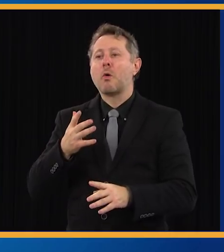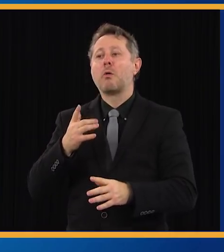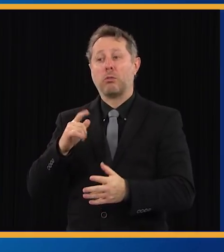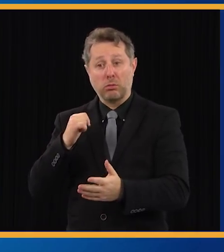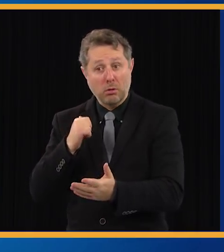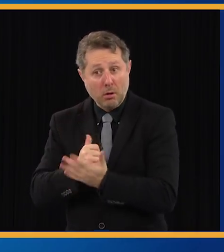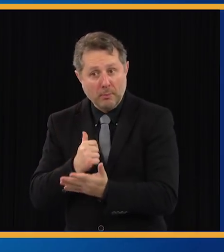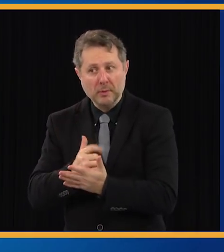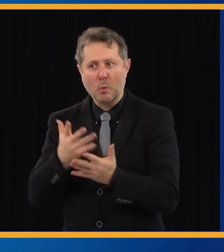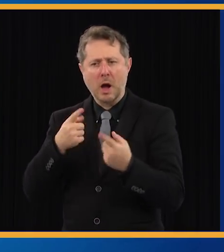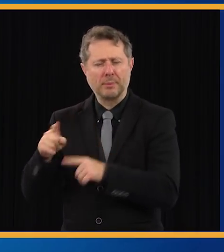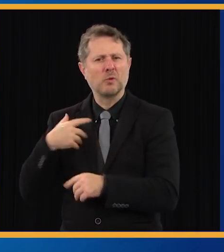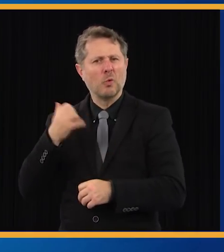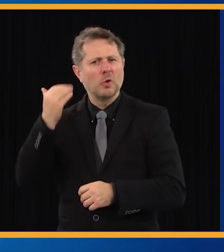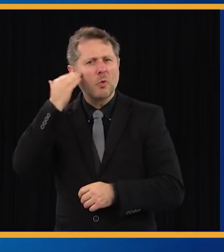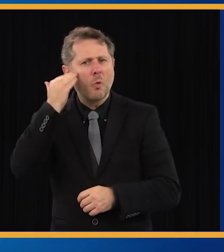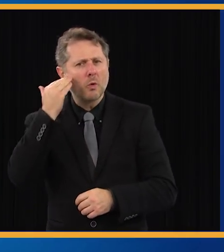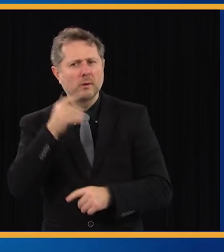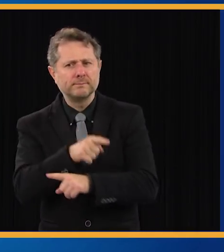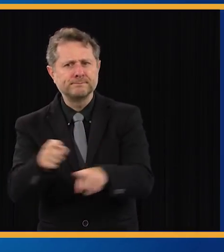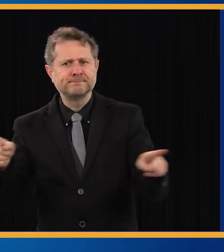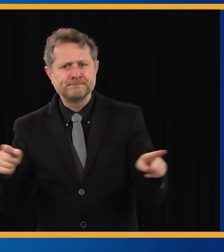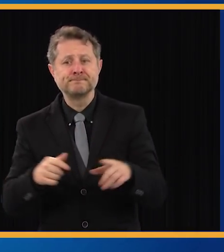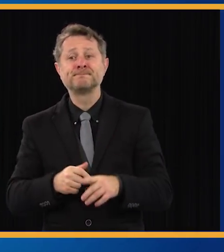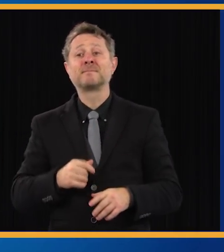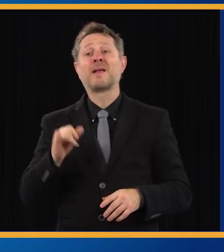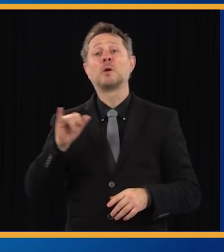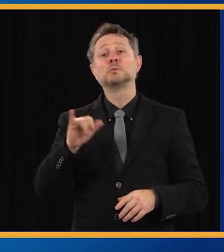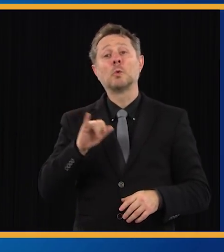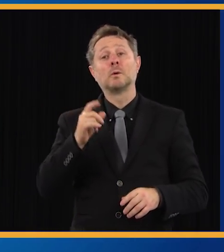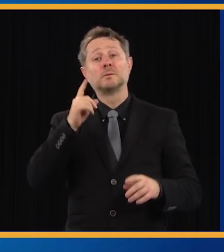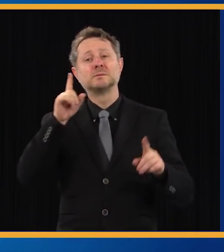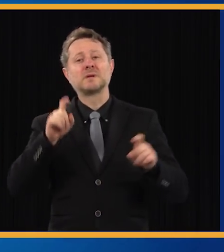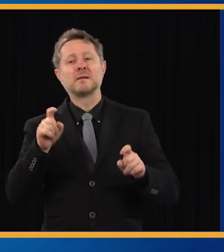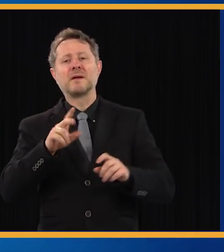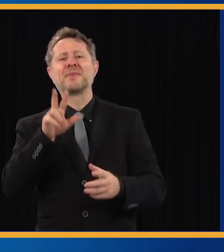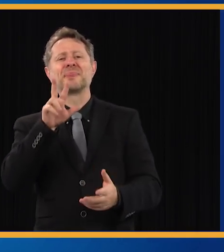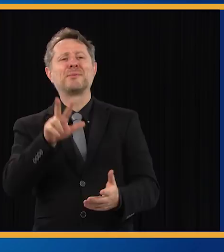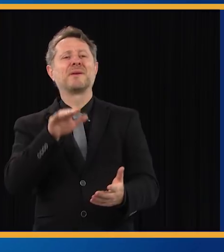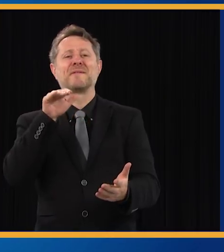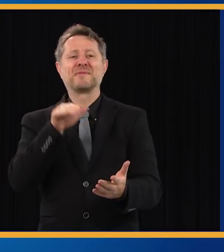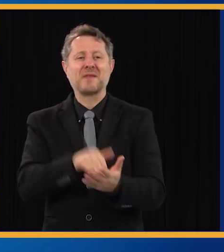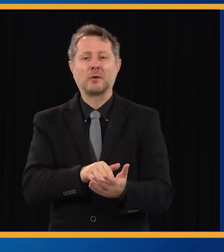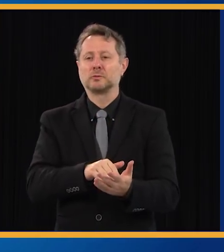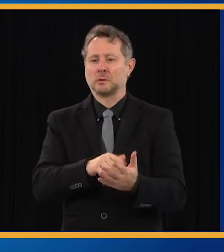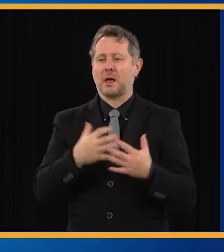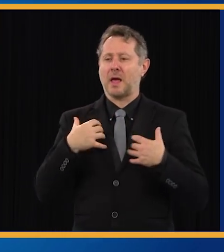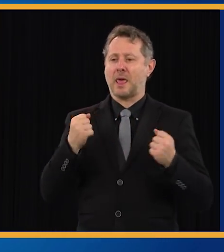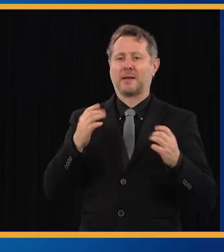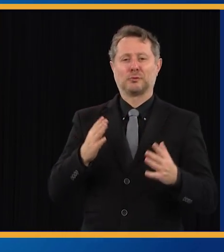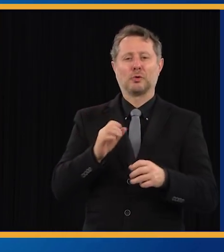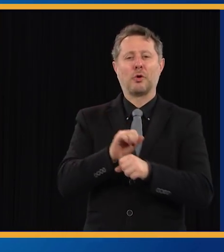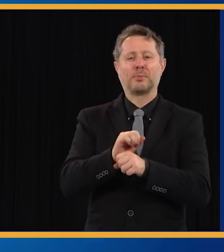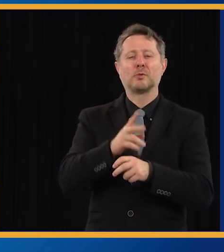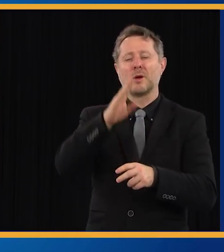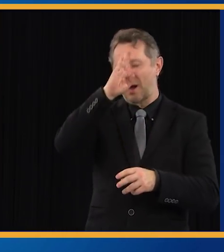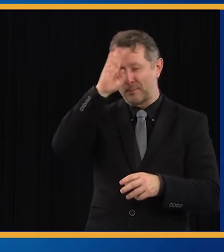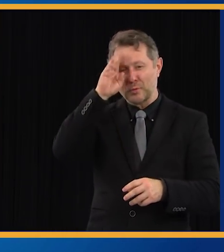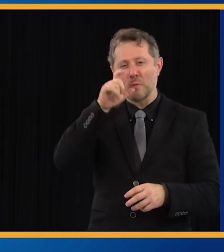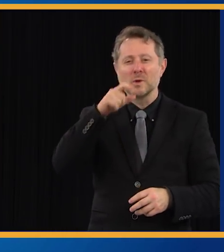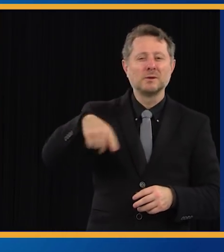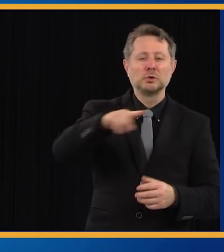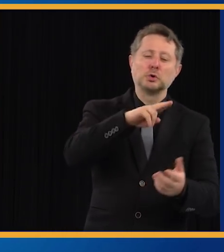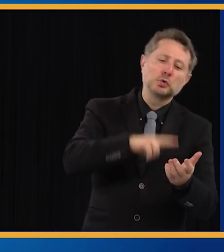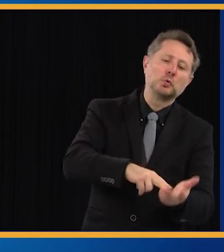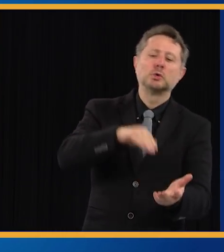what happened. We'll also be doing 3,000 healthcare workers. These are hospital staff, nursing staff,